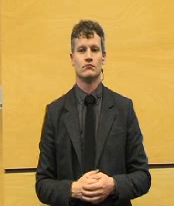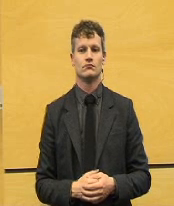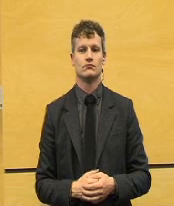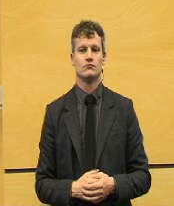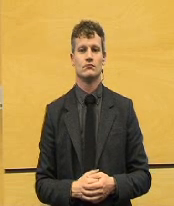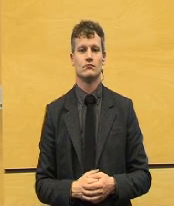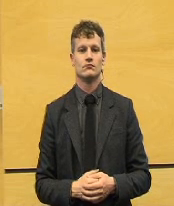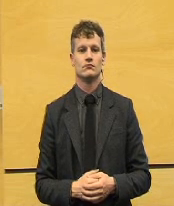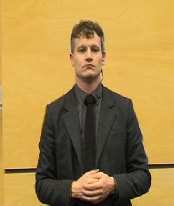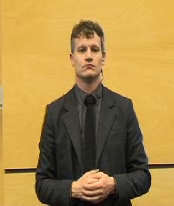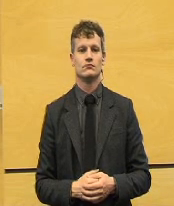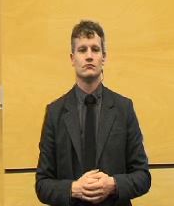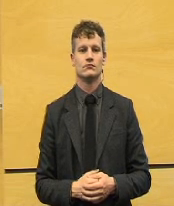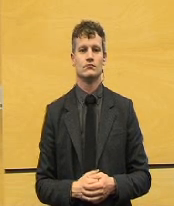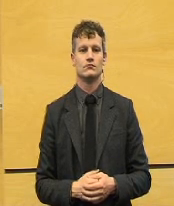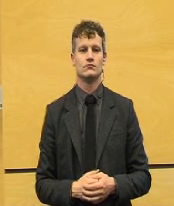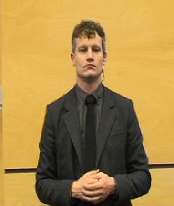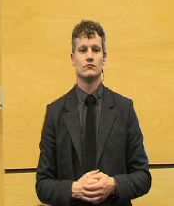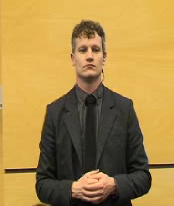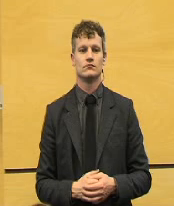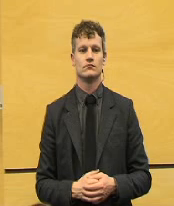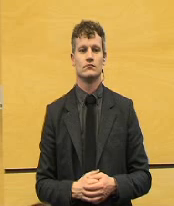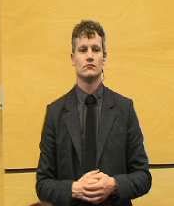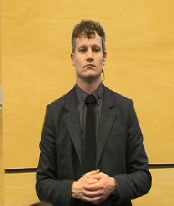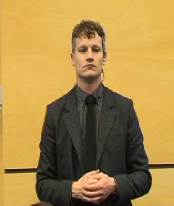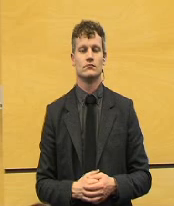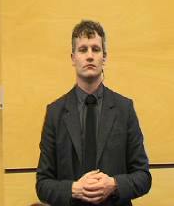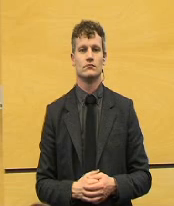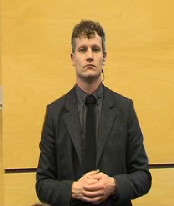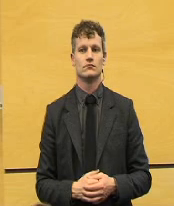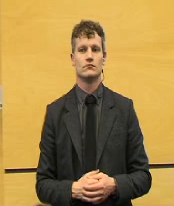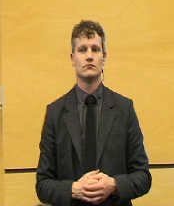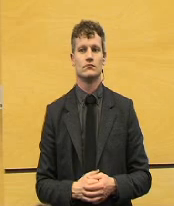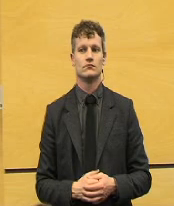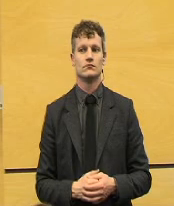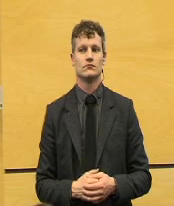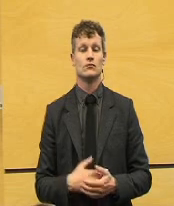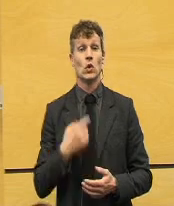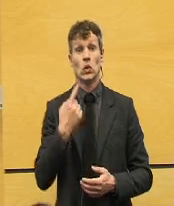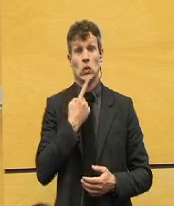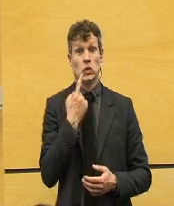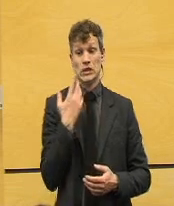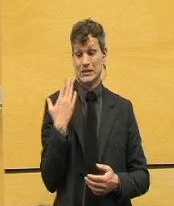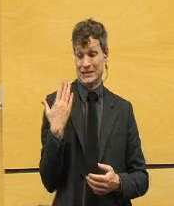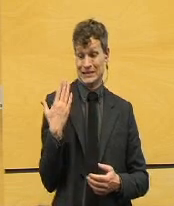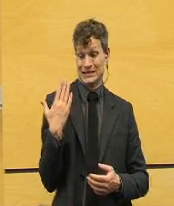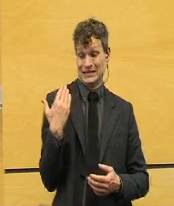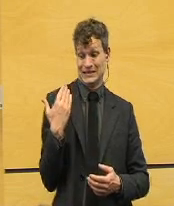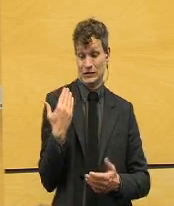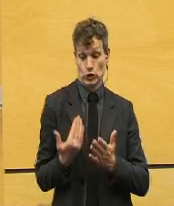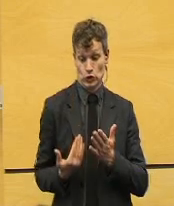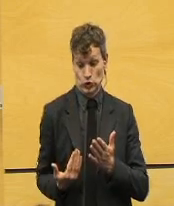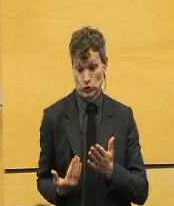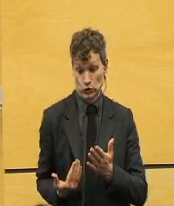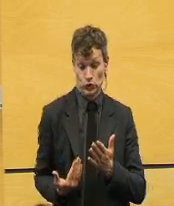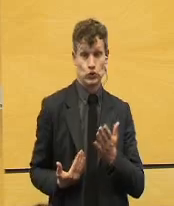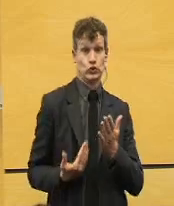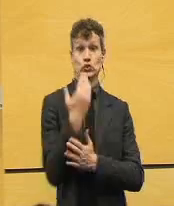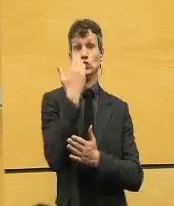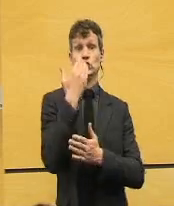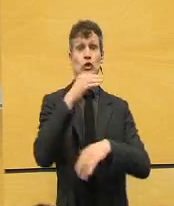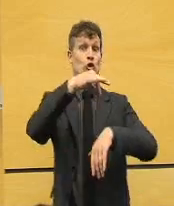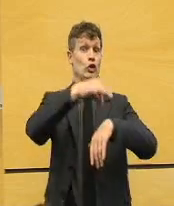And for the newly graduated physicians who